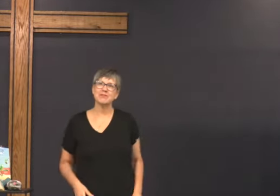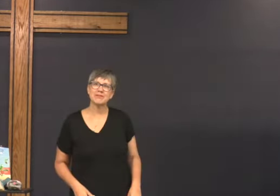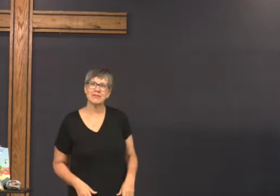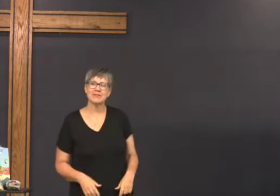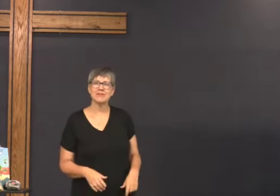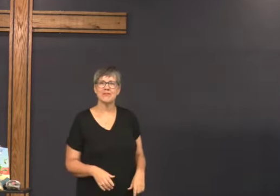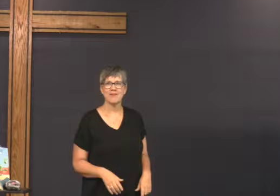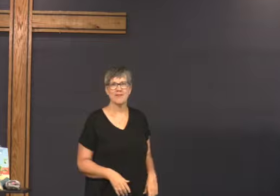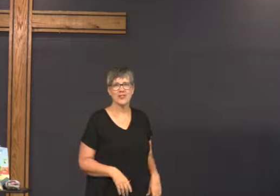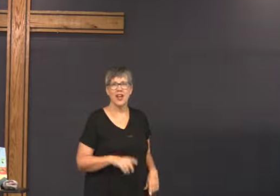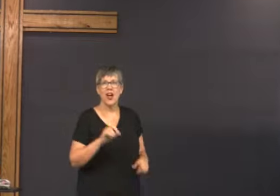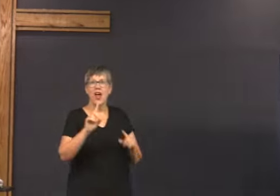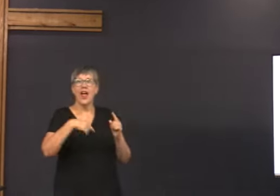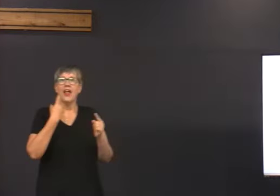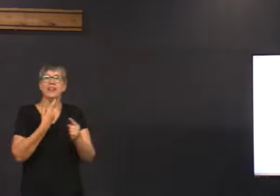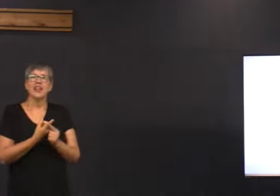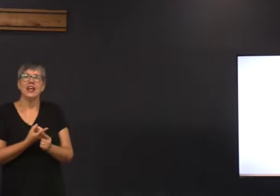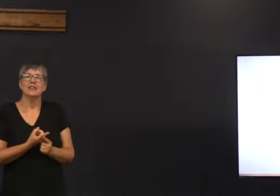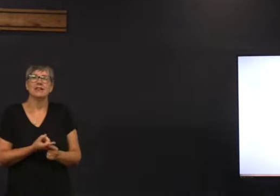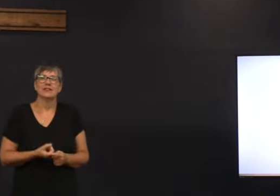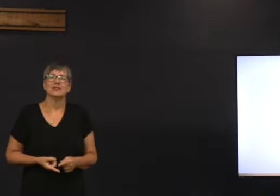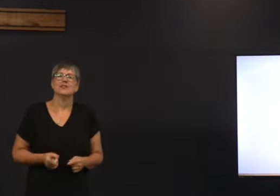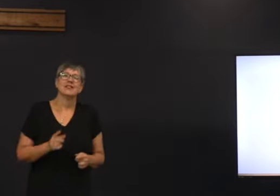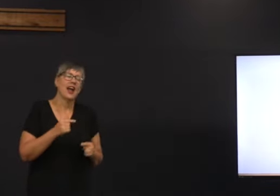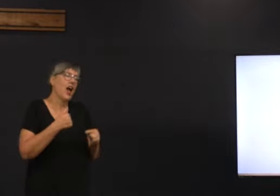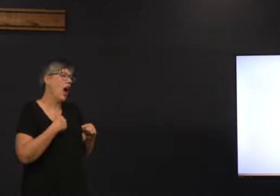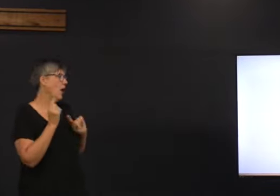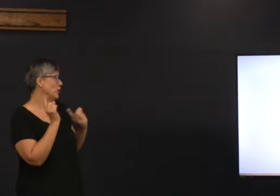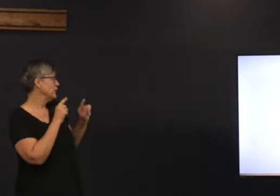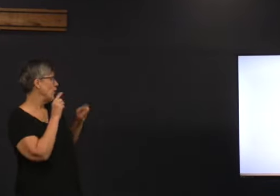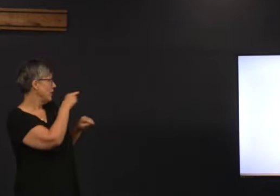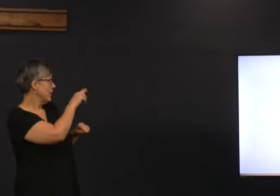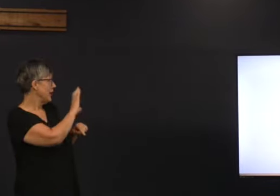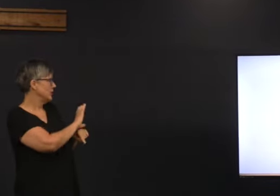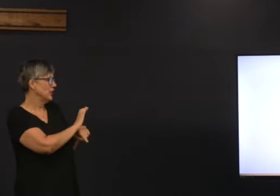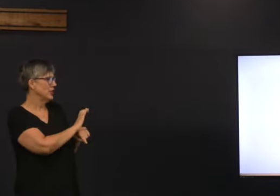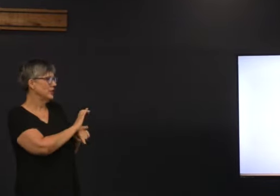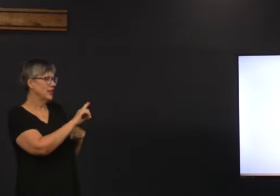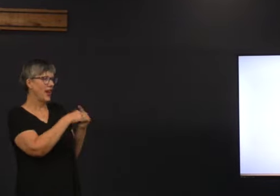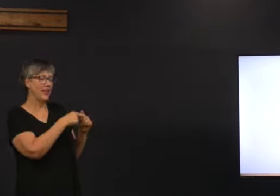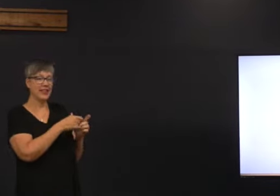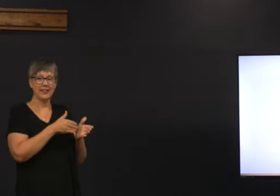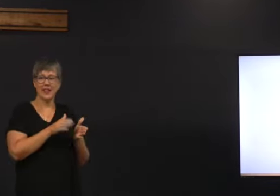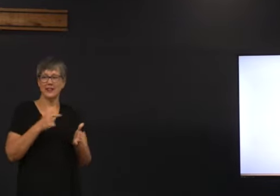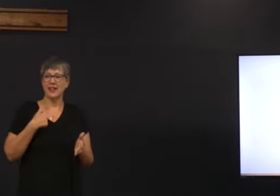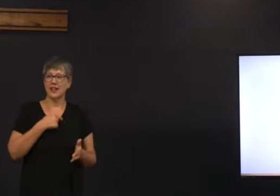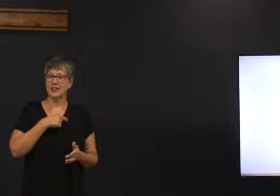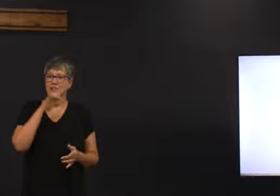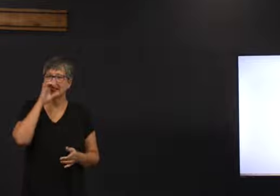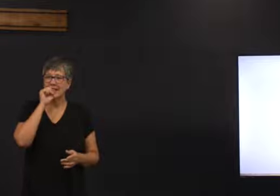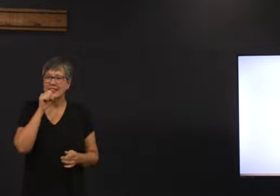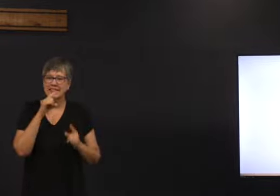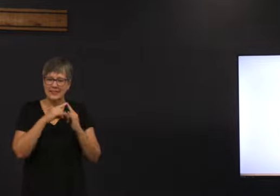Next slide. And then I was going to this church, and they sent